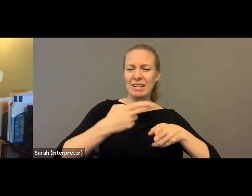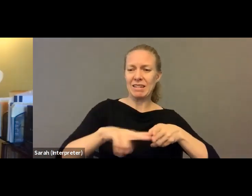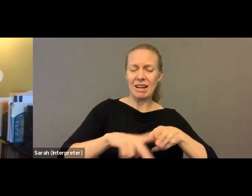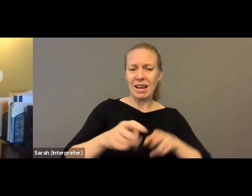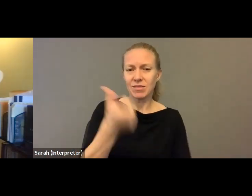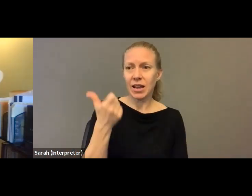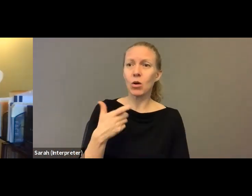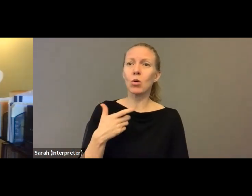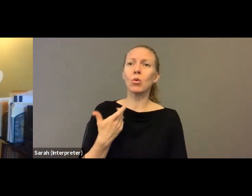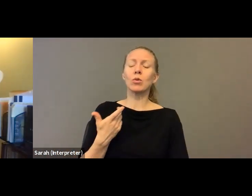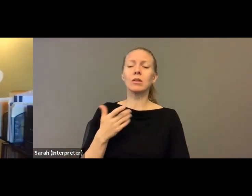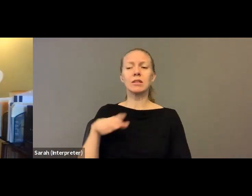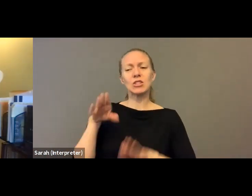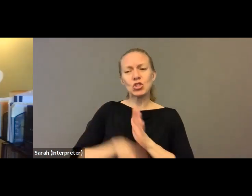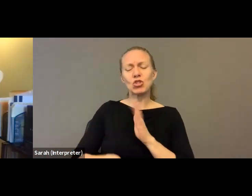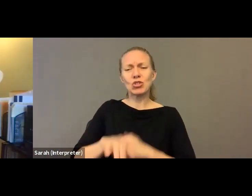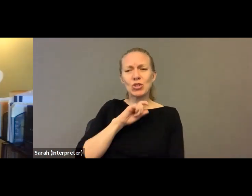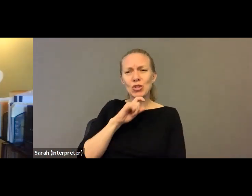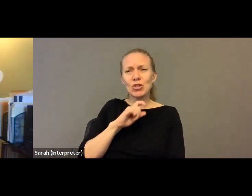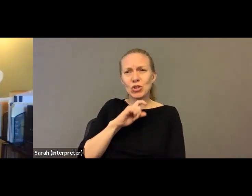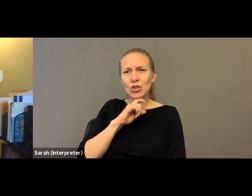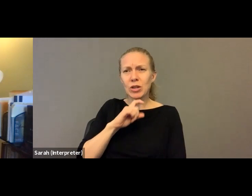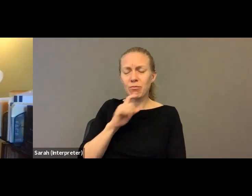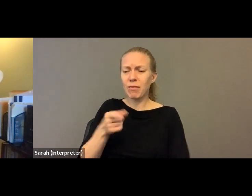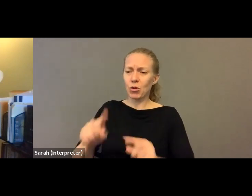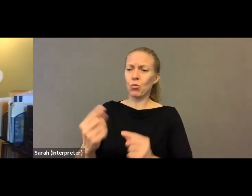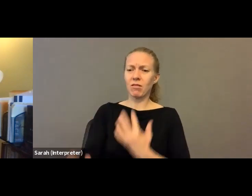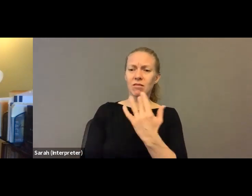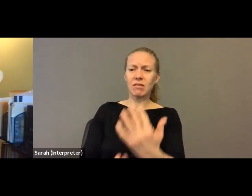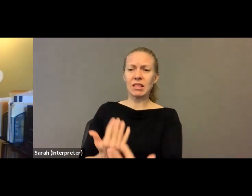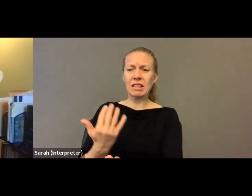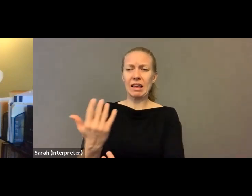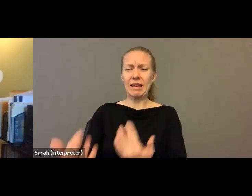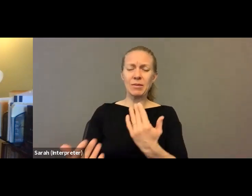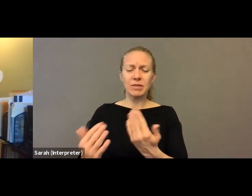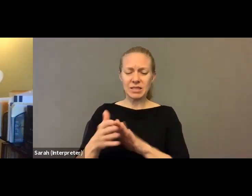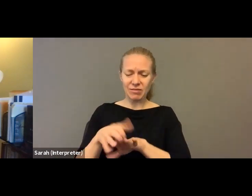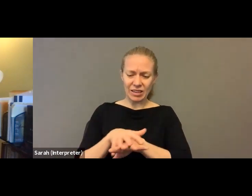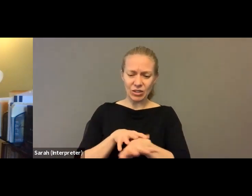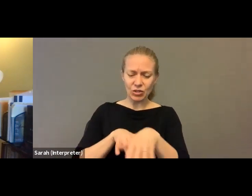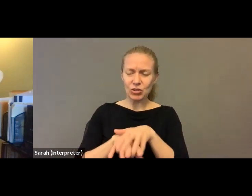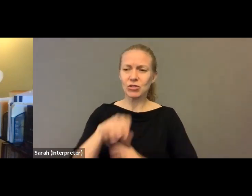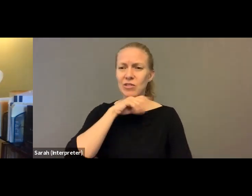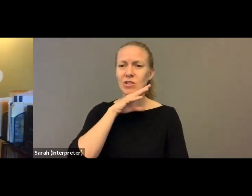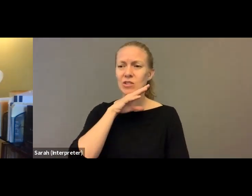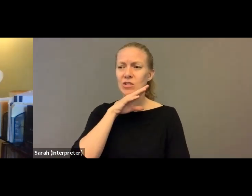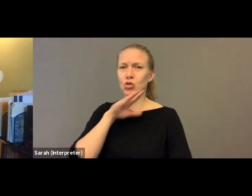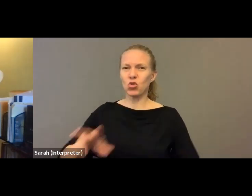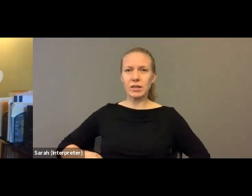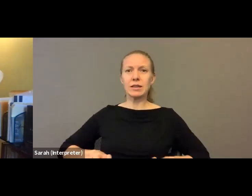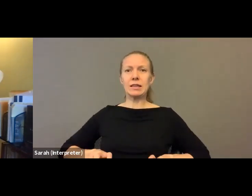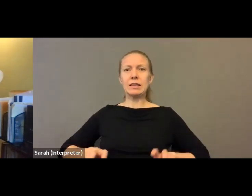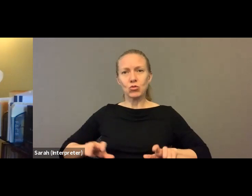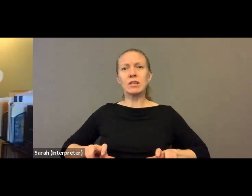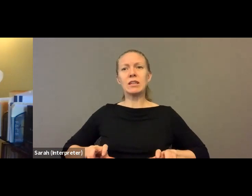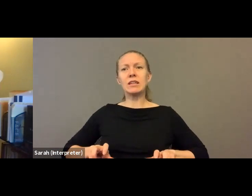offing cheap metal while flames, finger filigreed, greedy. The dearness of